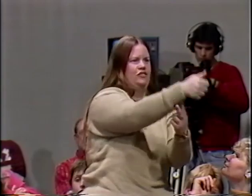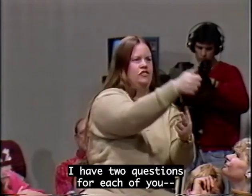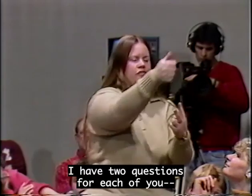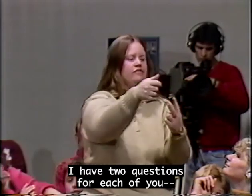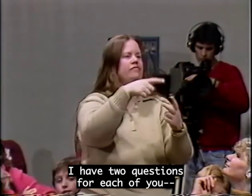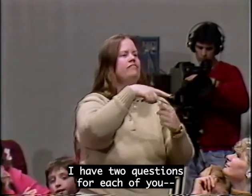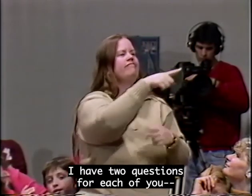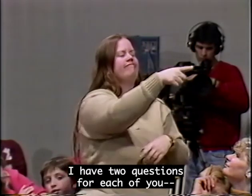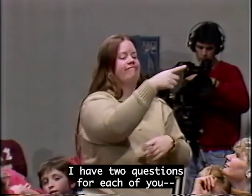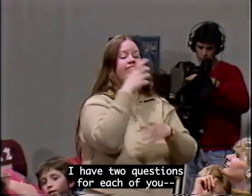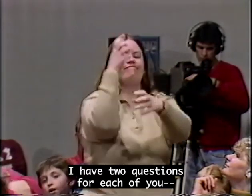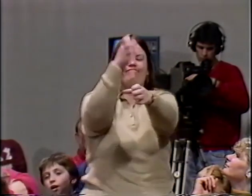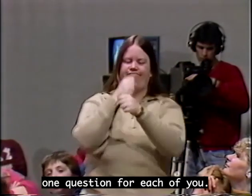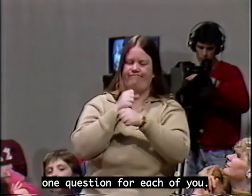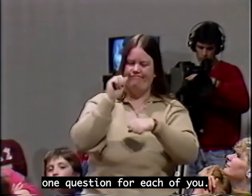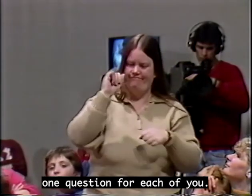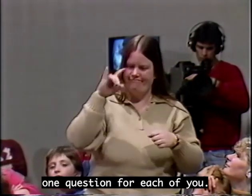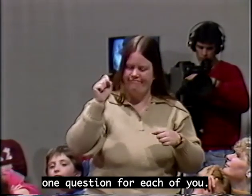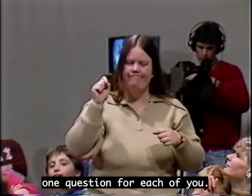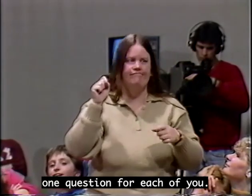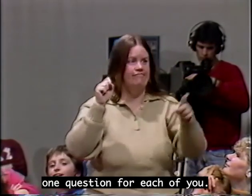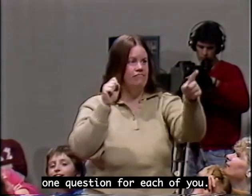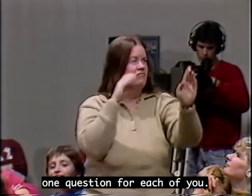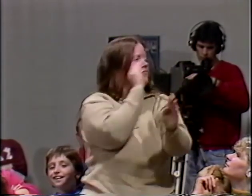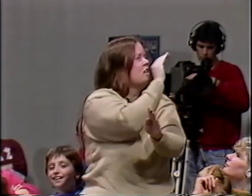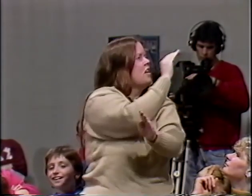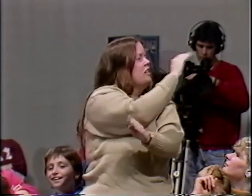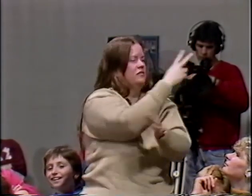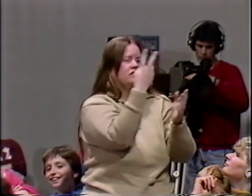I have two questions for each of you. One question for each of you.